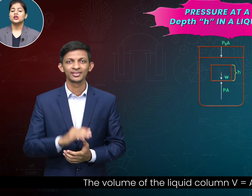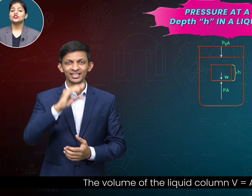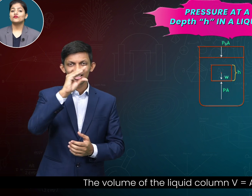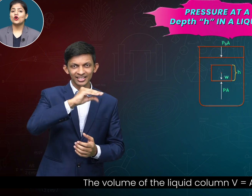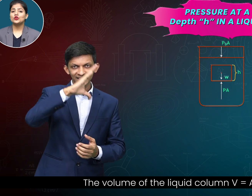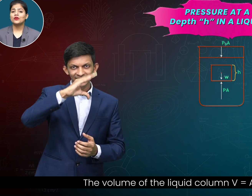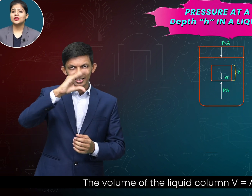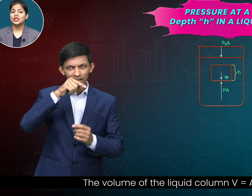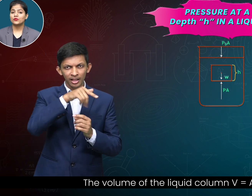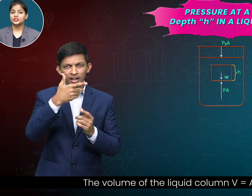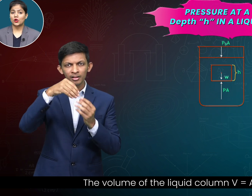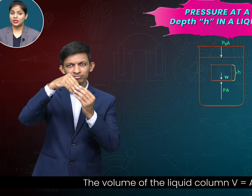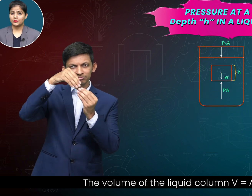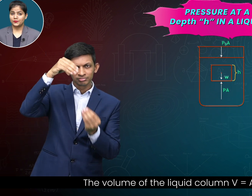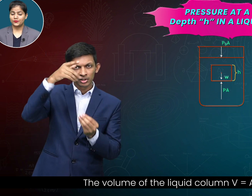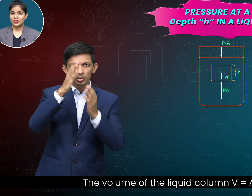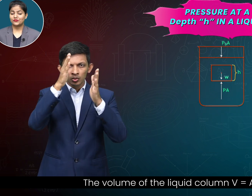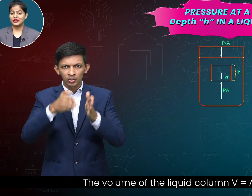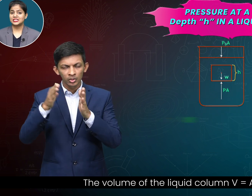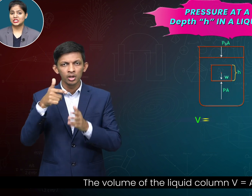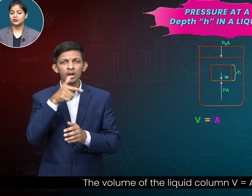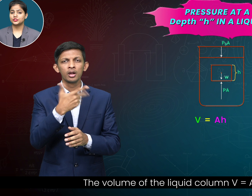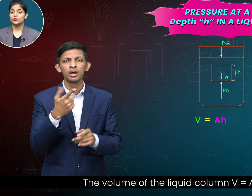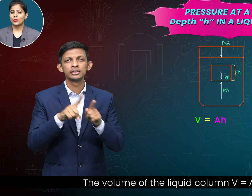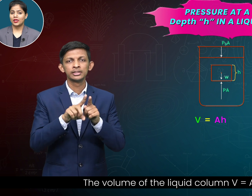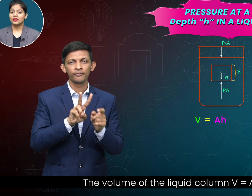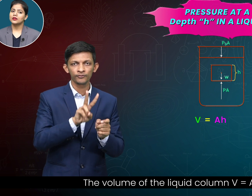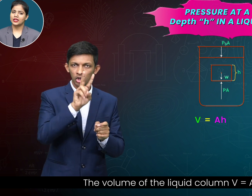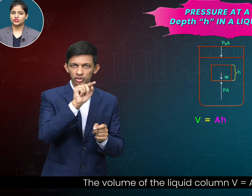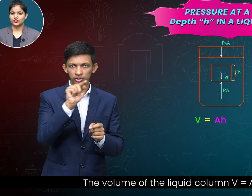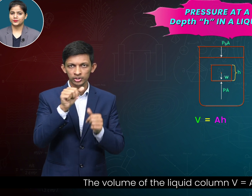The volume of the liquid column V is equal to AH.